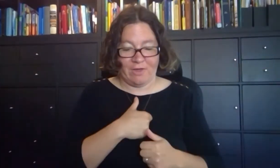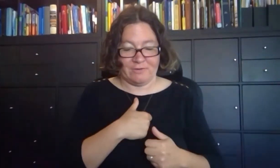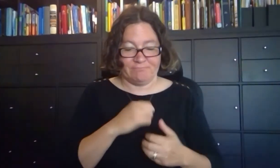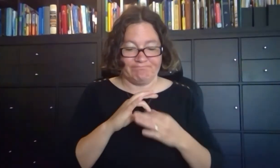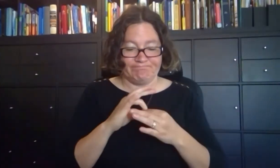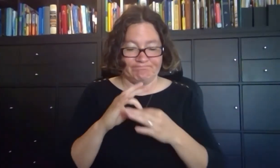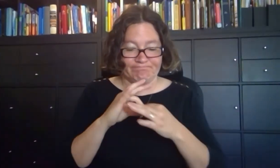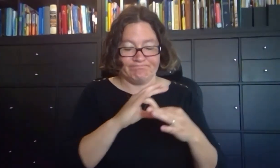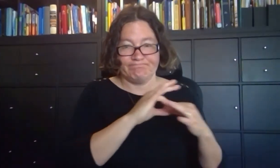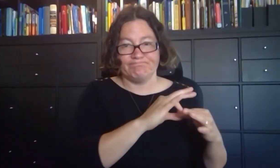us.